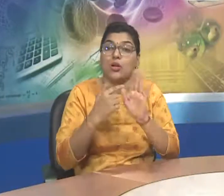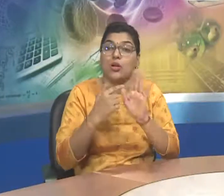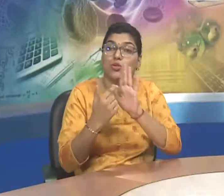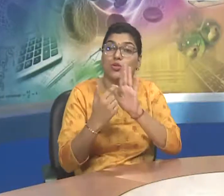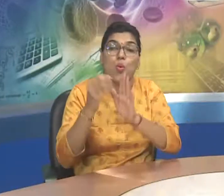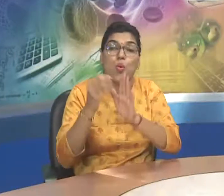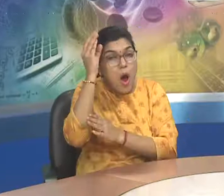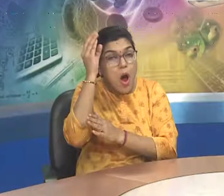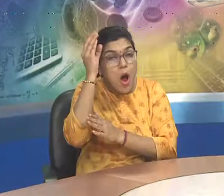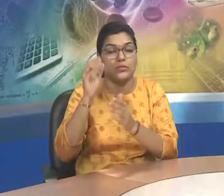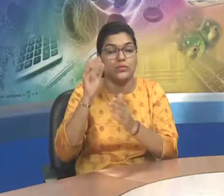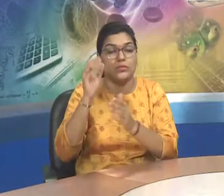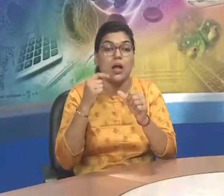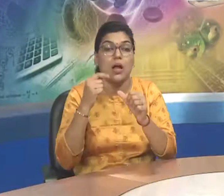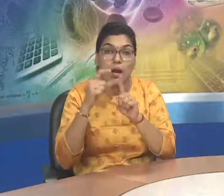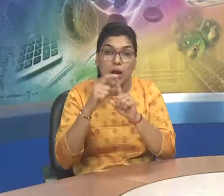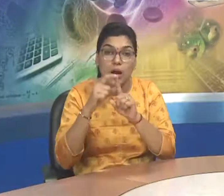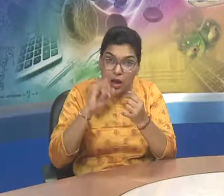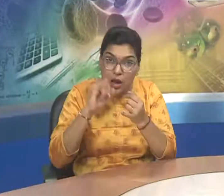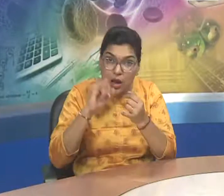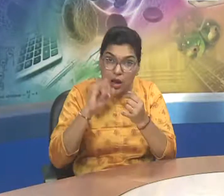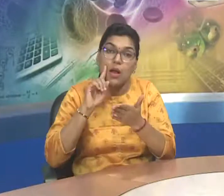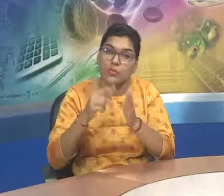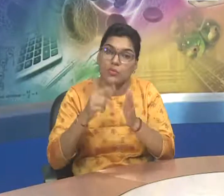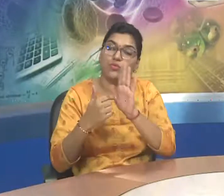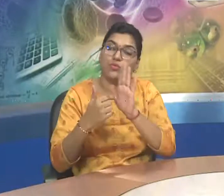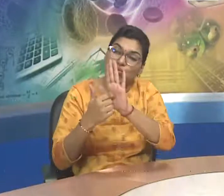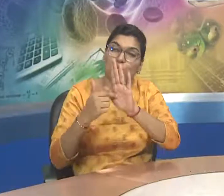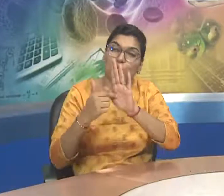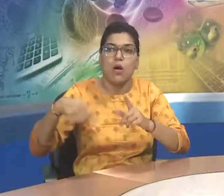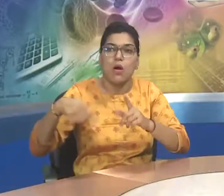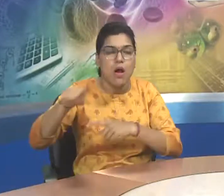People see the drama and understand